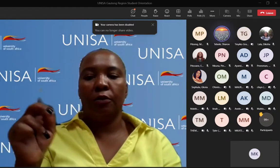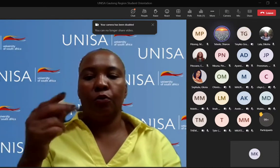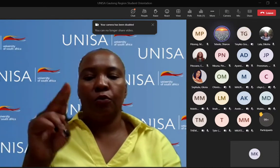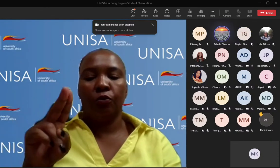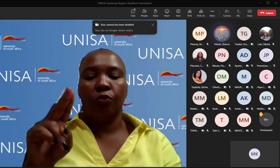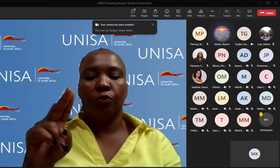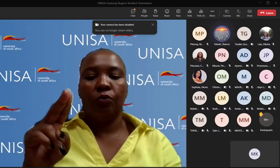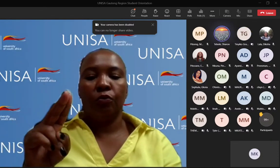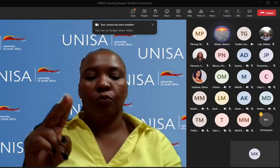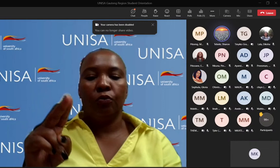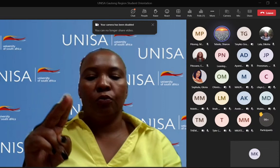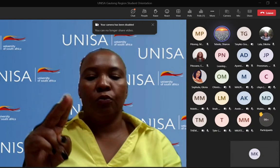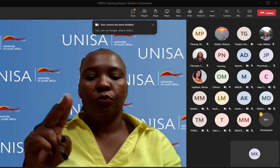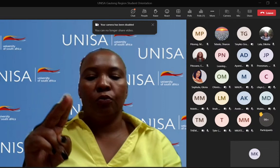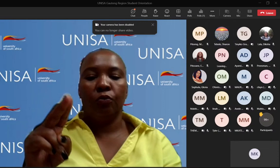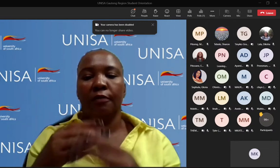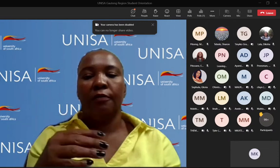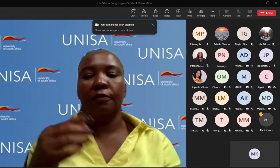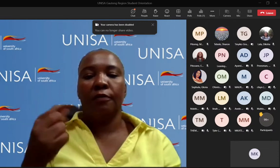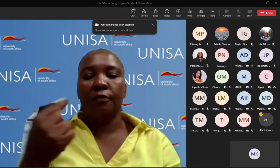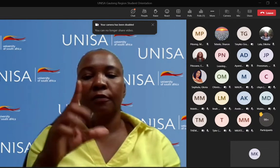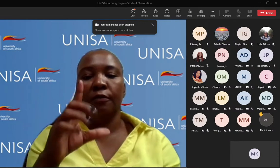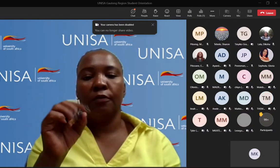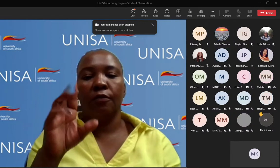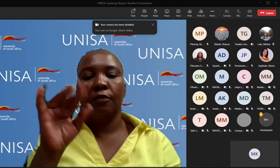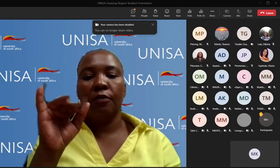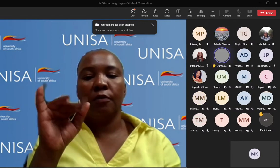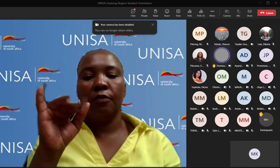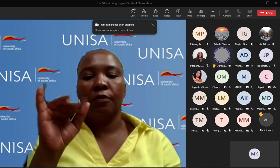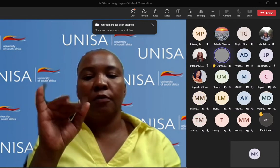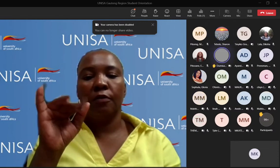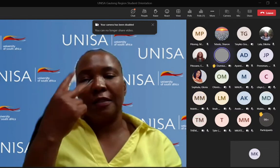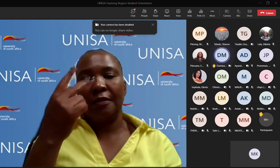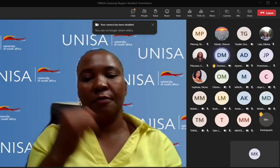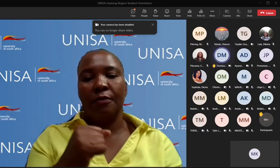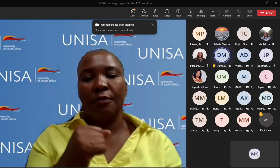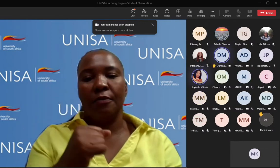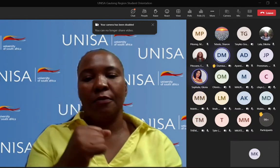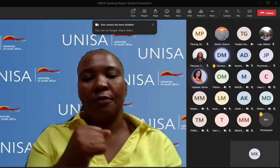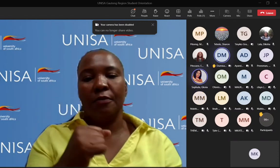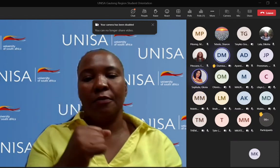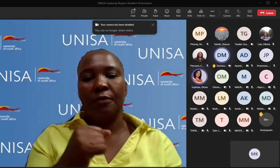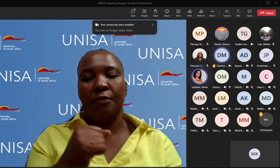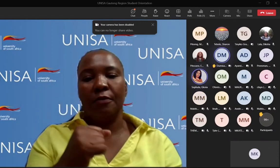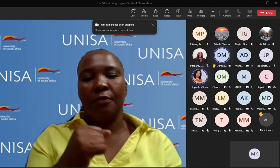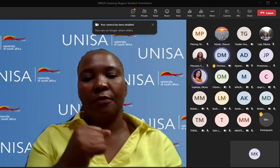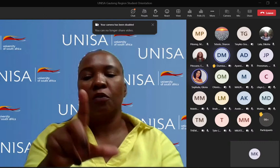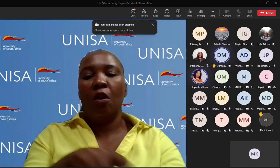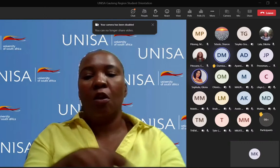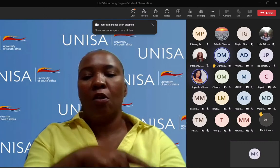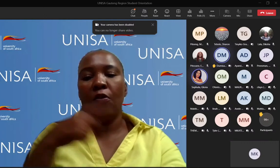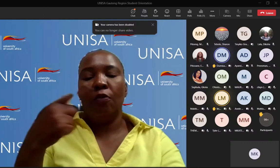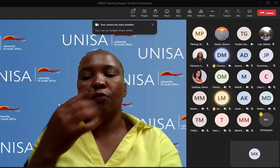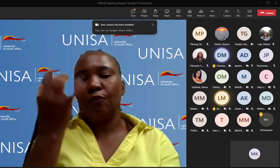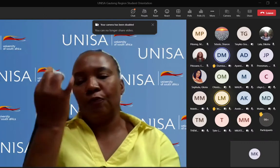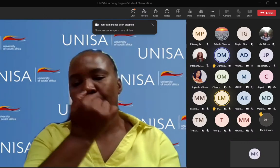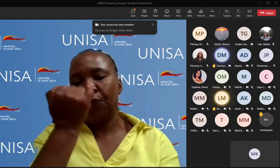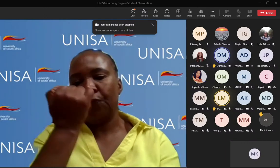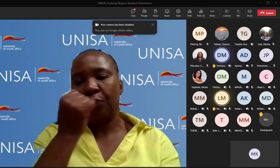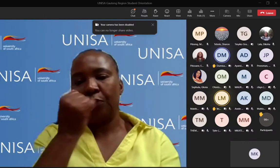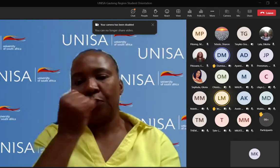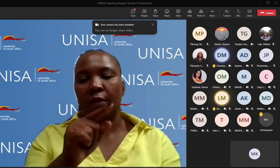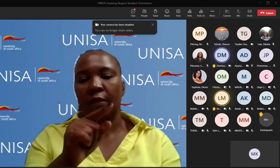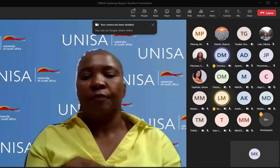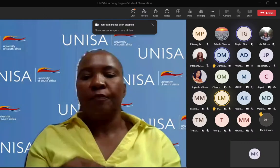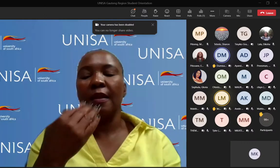all right thanks thanks Claudia for recognizing me I've been on the Queue waiting for solos but thank you very much apologies uh thank you